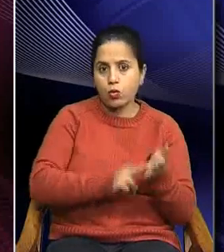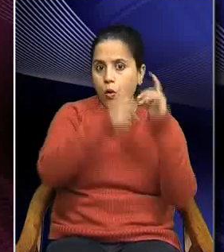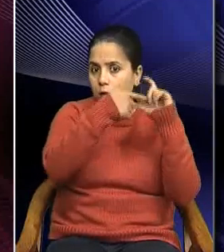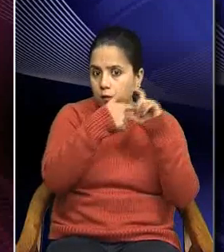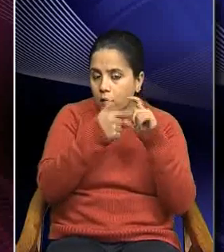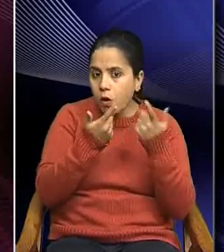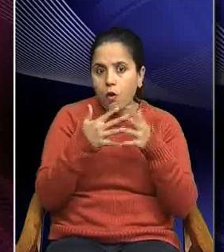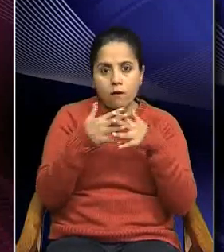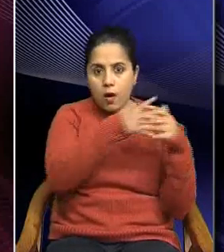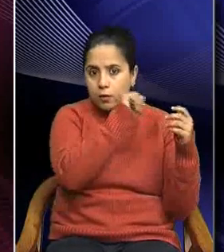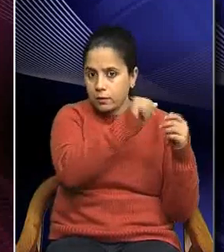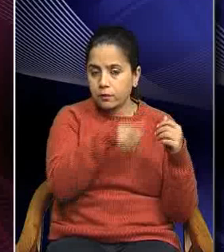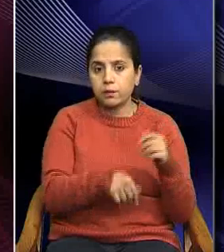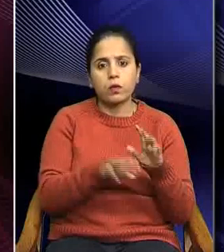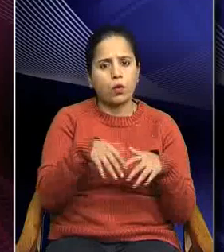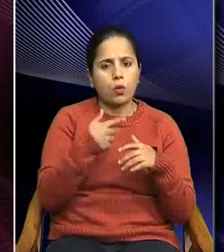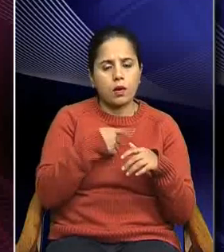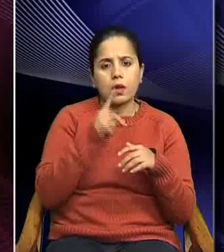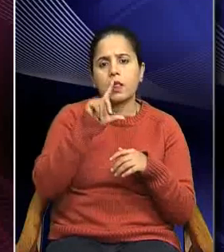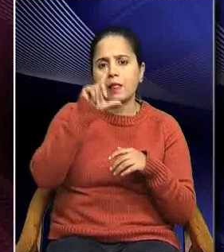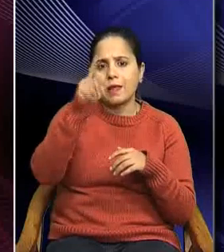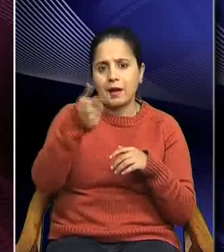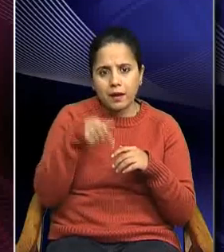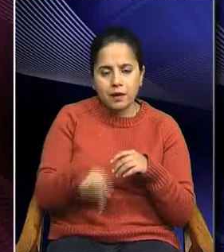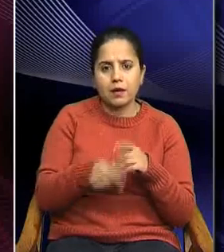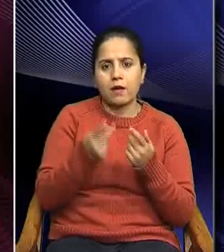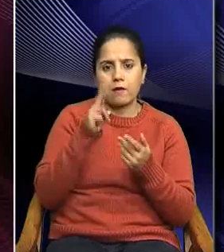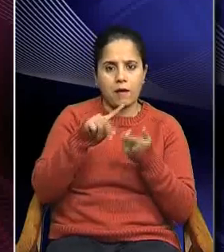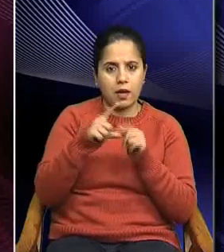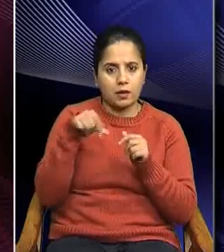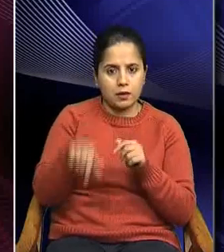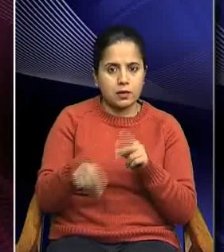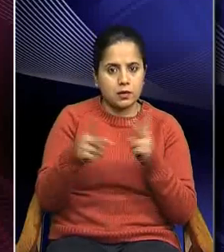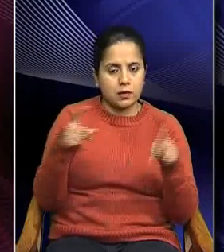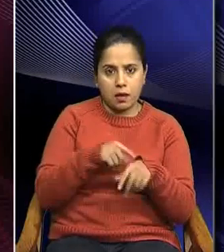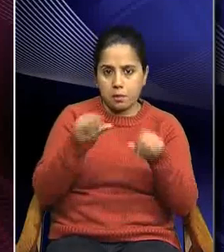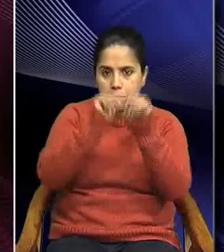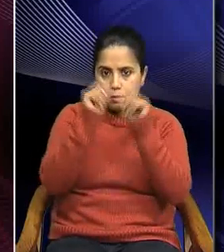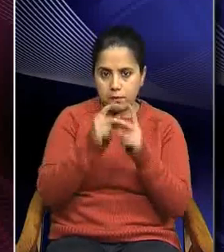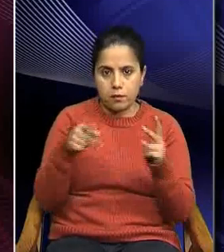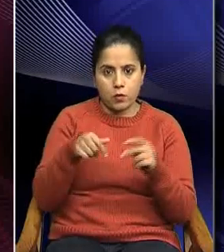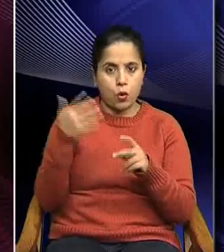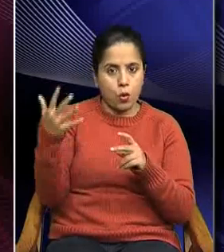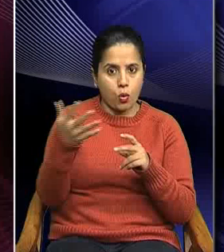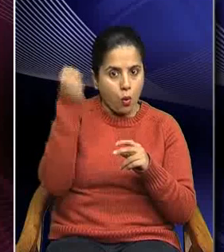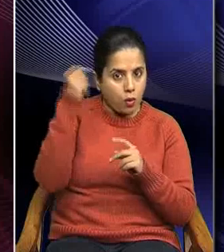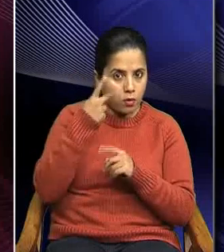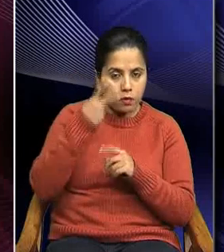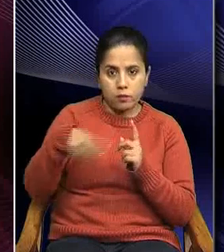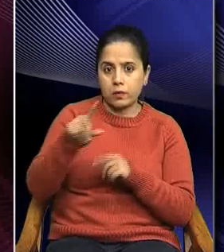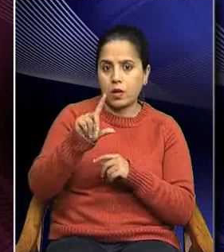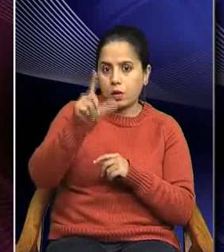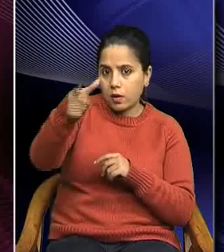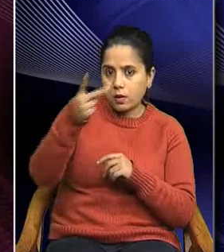Indian subcontinent. When we talk of later Vedic period, of course it seems that the authors of later